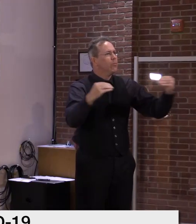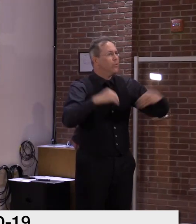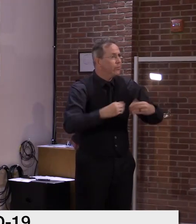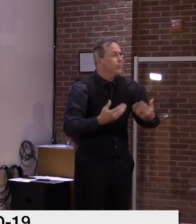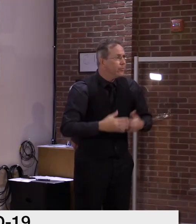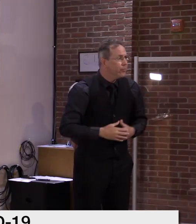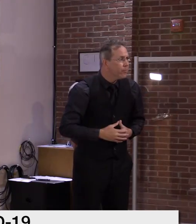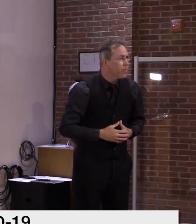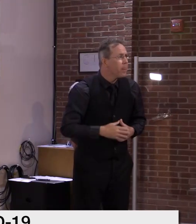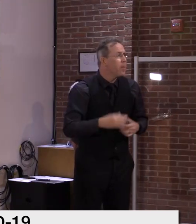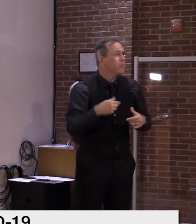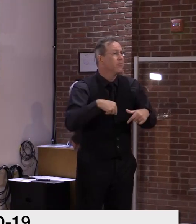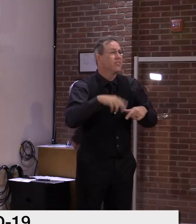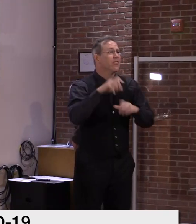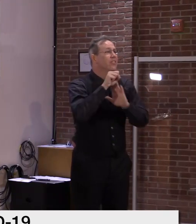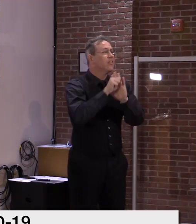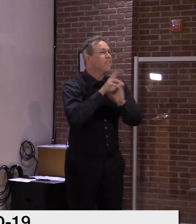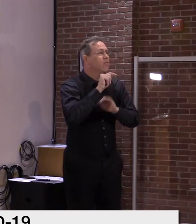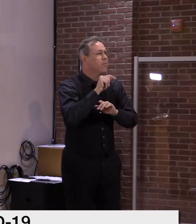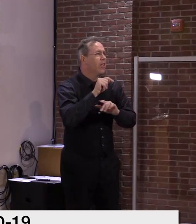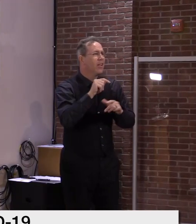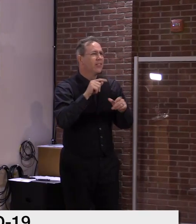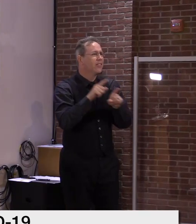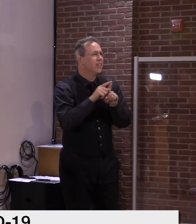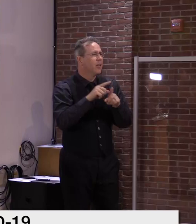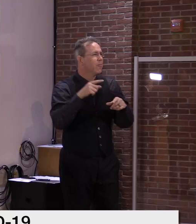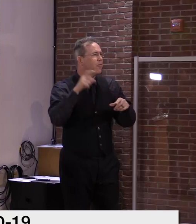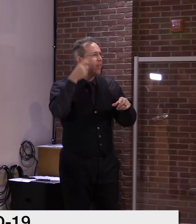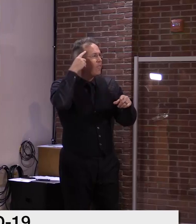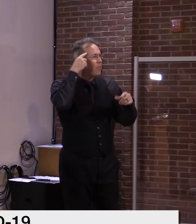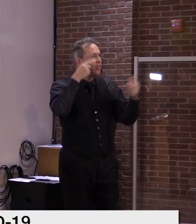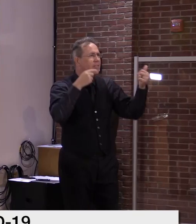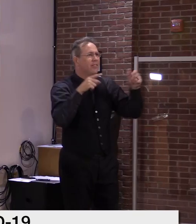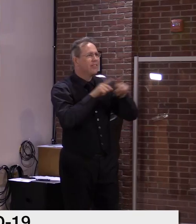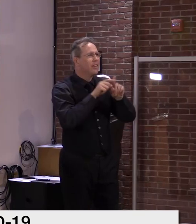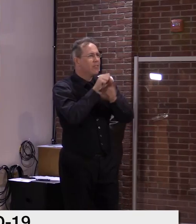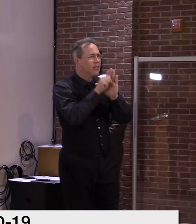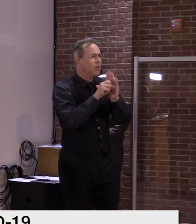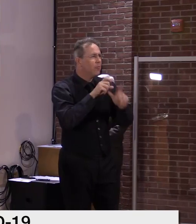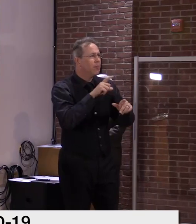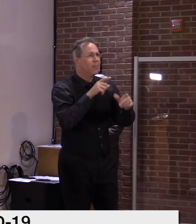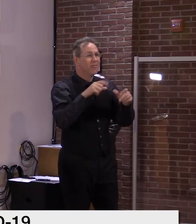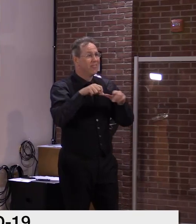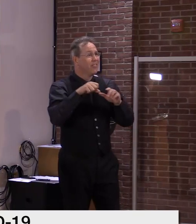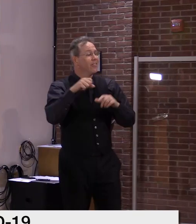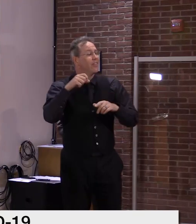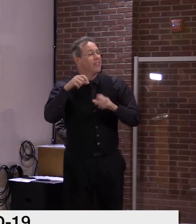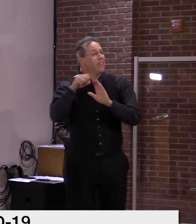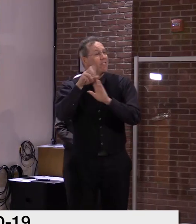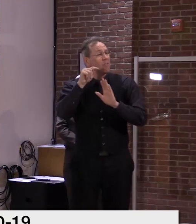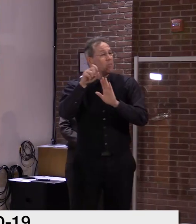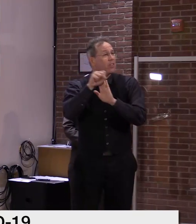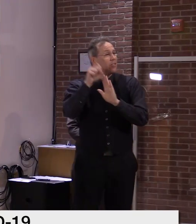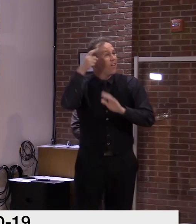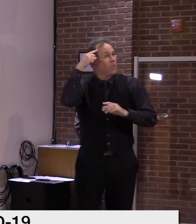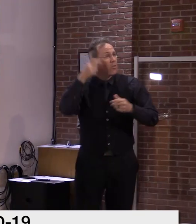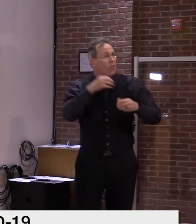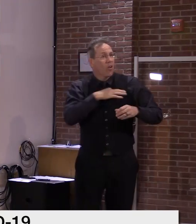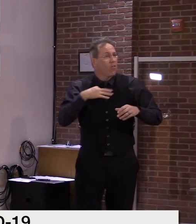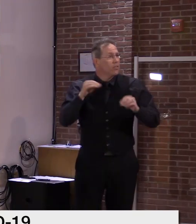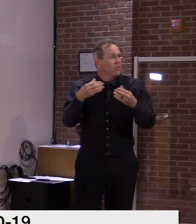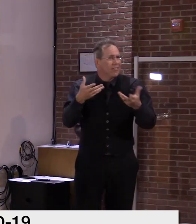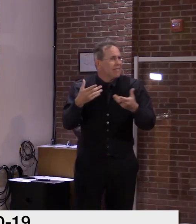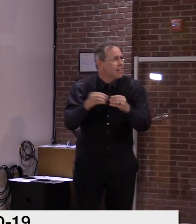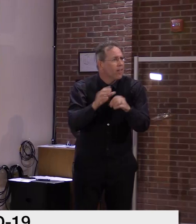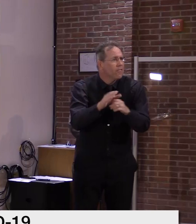different with our state police. We are challenged at this point, and I believe Commissioner Sherling